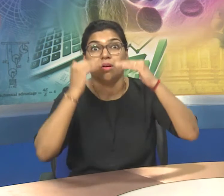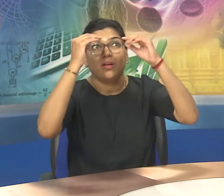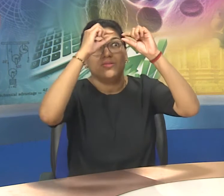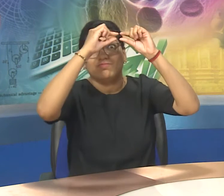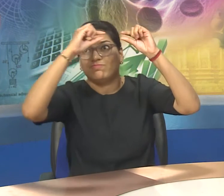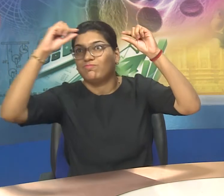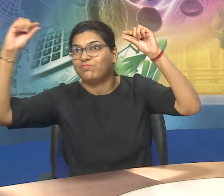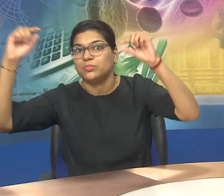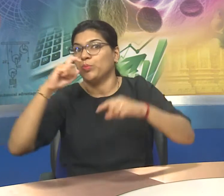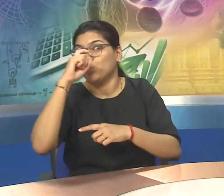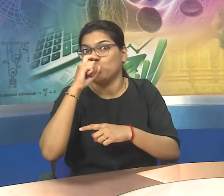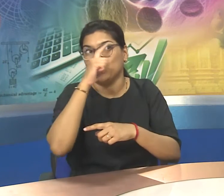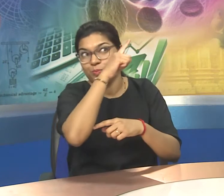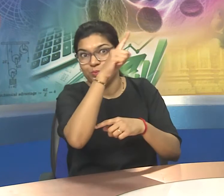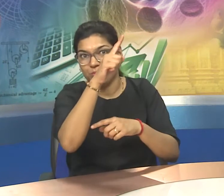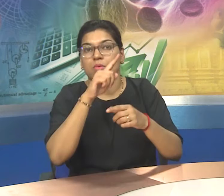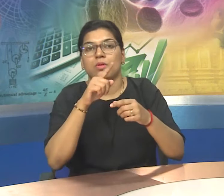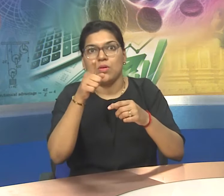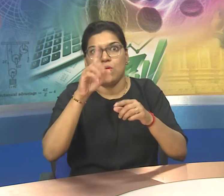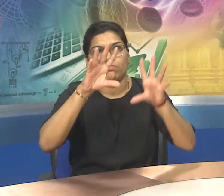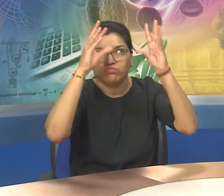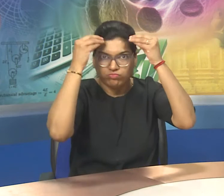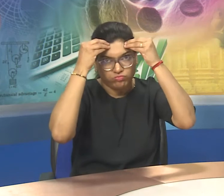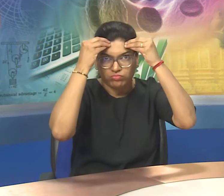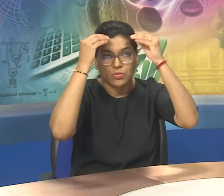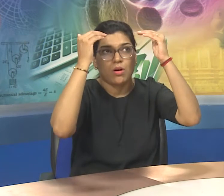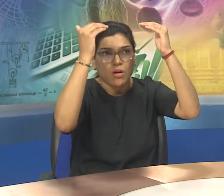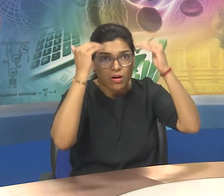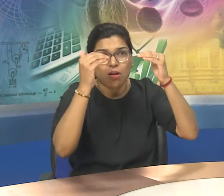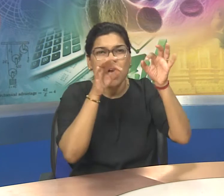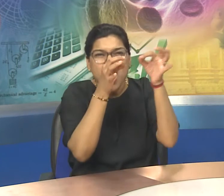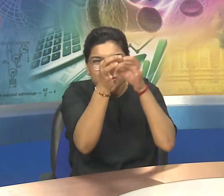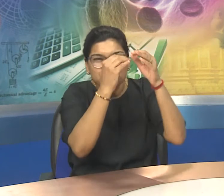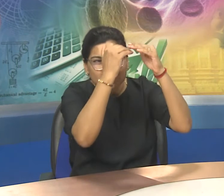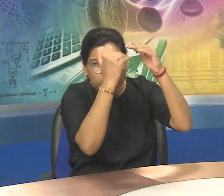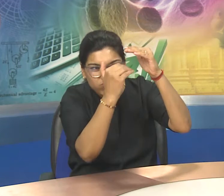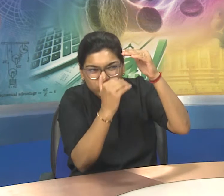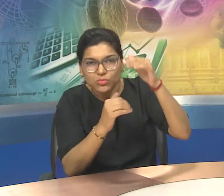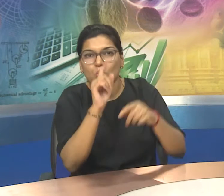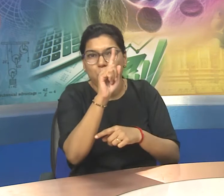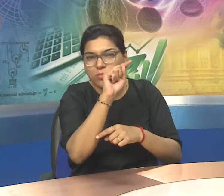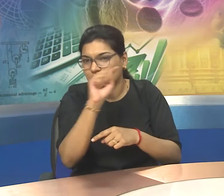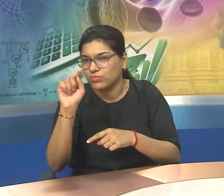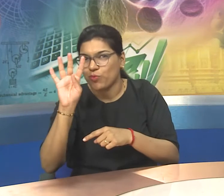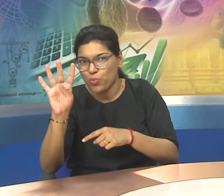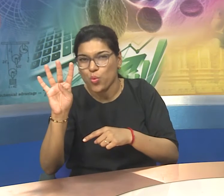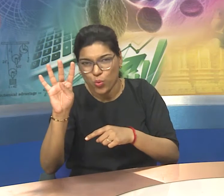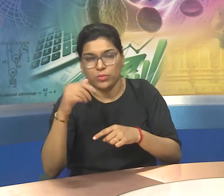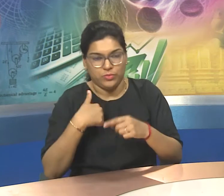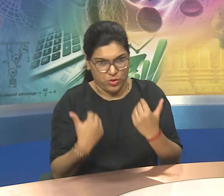be now concentrating on the positive statements. The syntax is given in the blue color and the